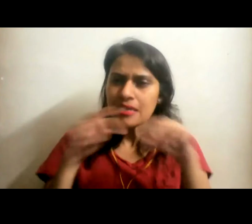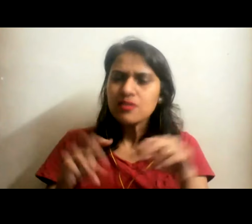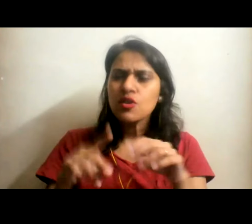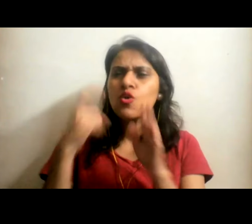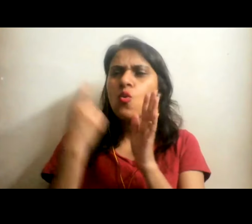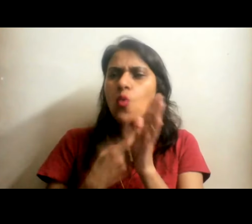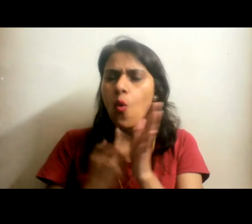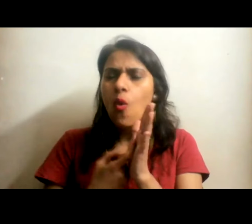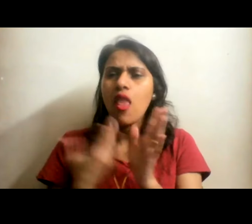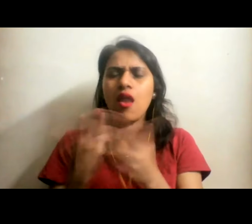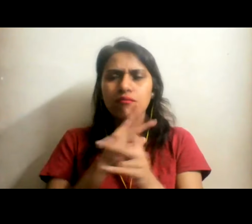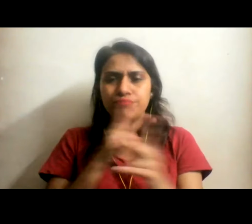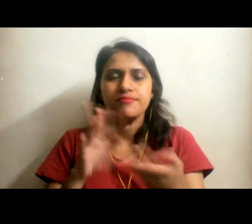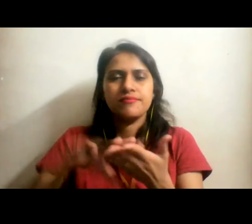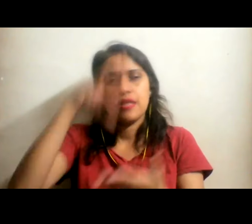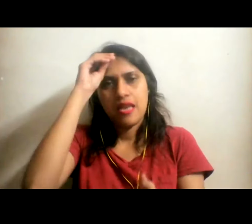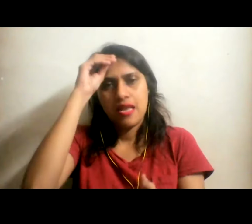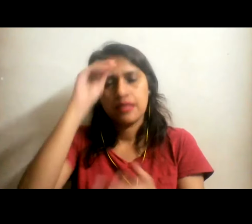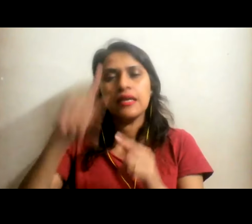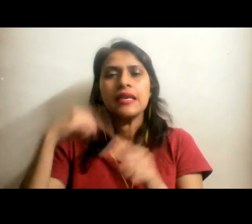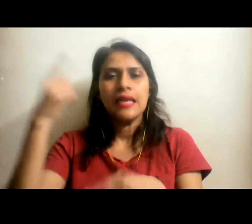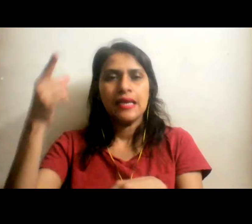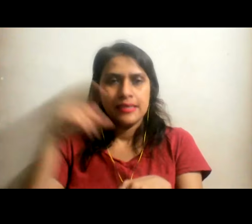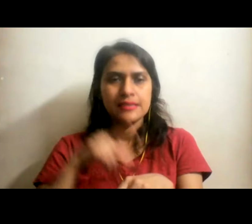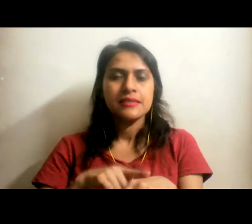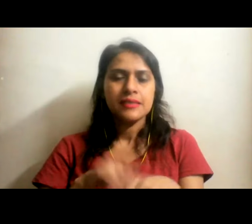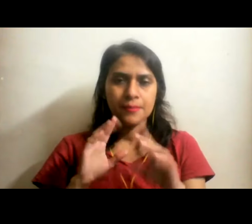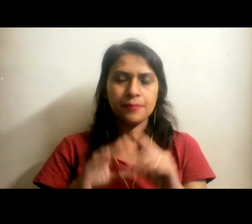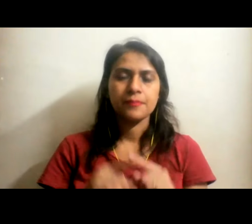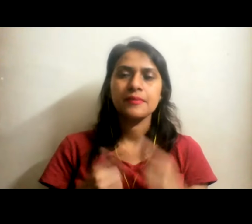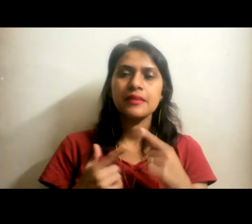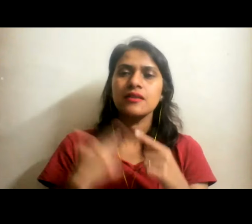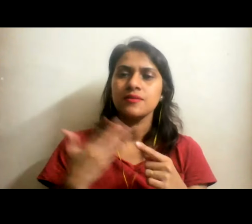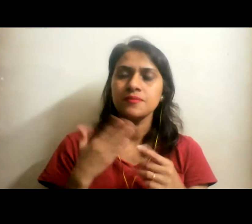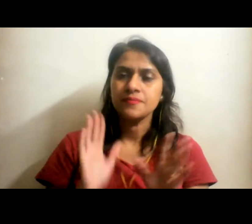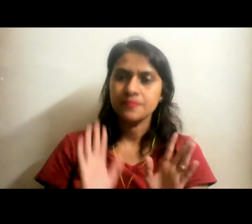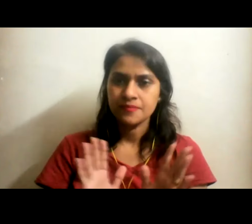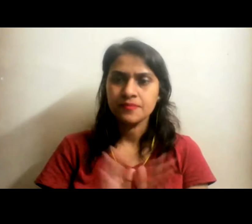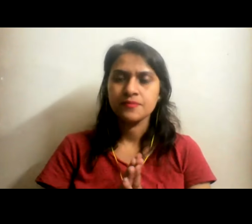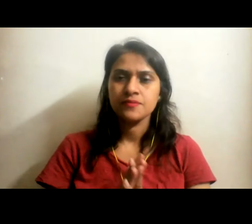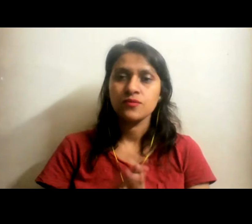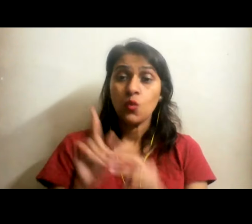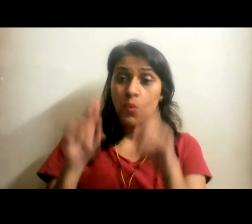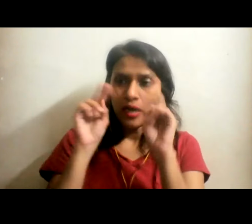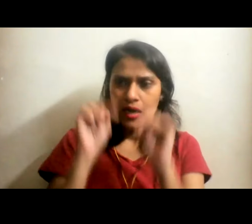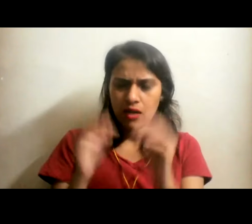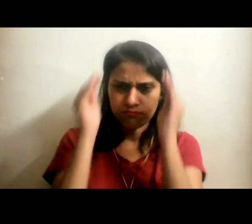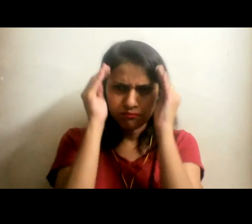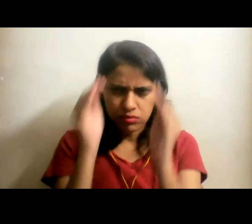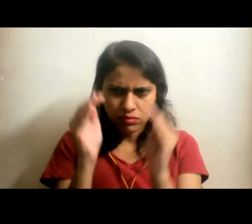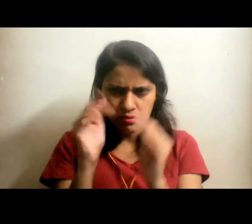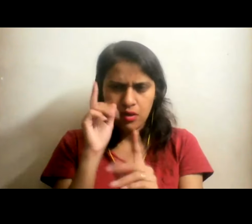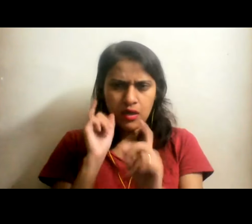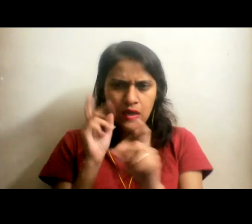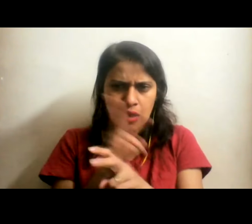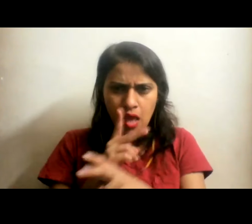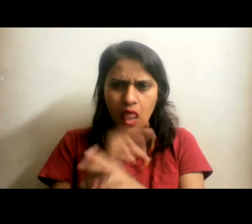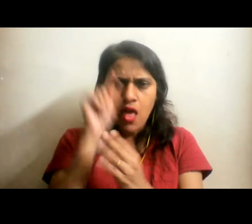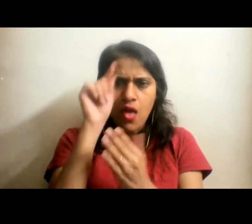which are key to any research, according to me, and you know, need due consideration in any research project that you